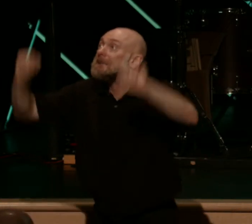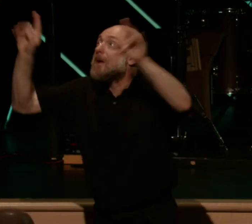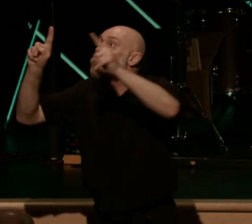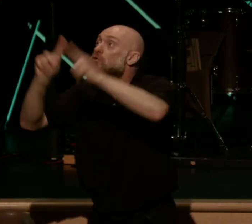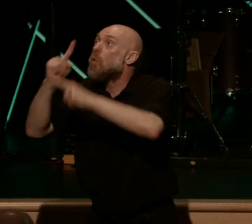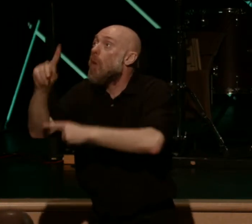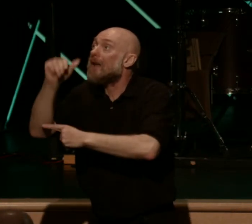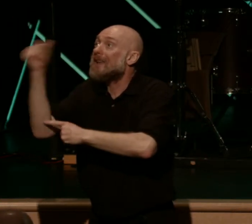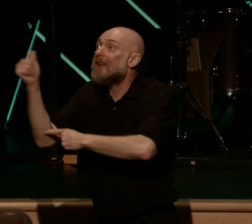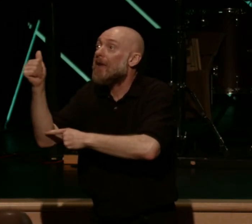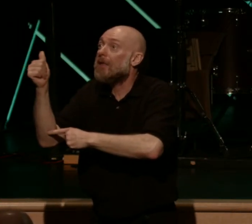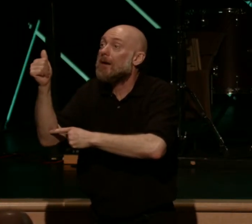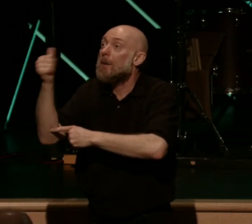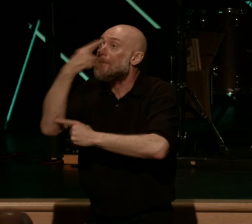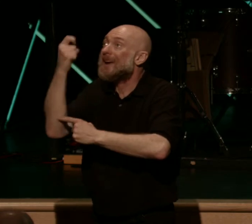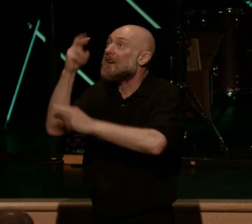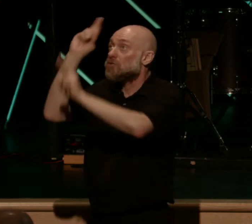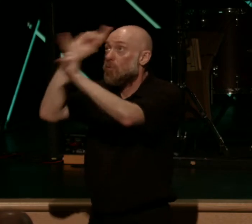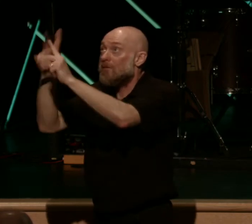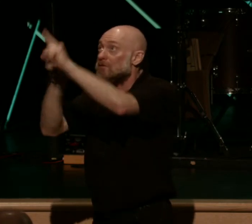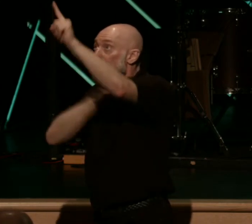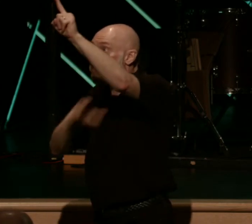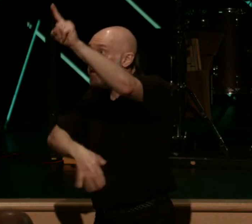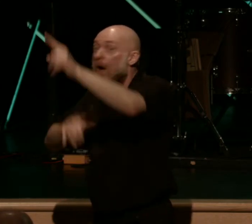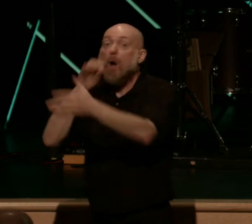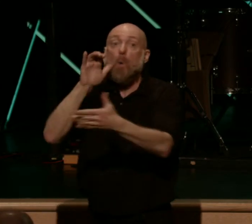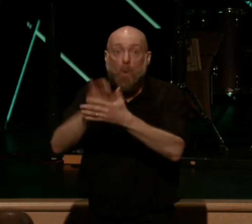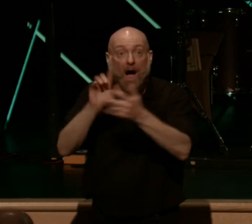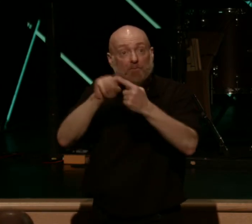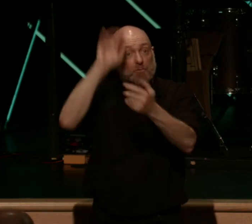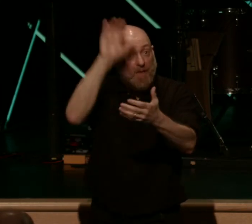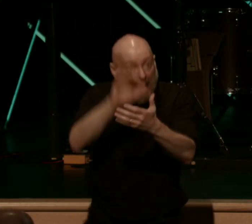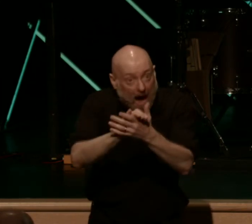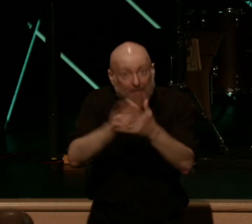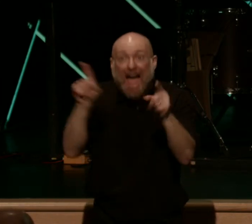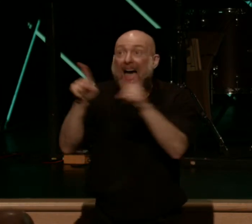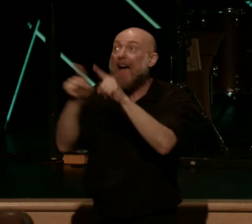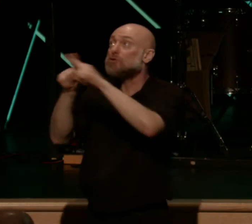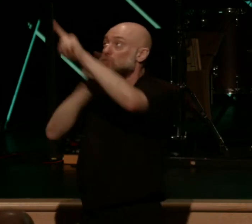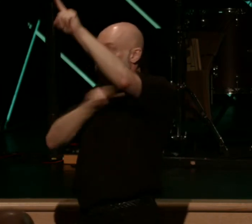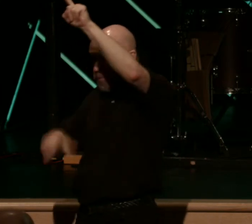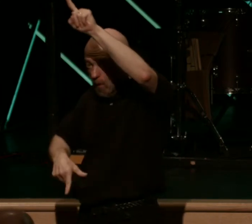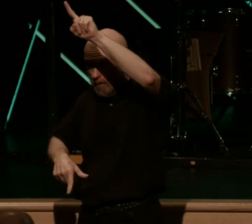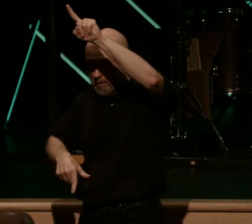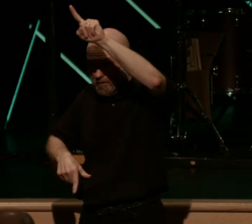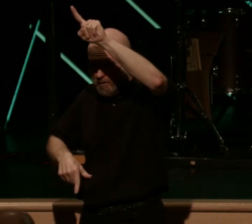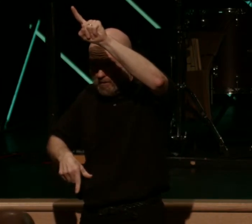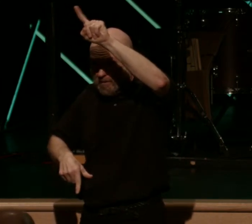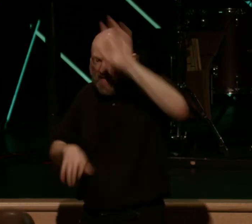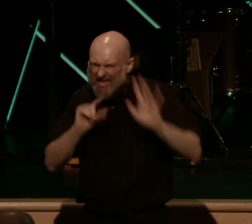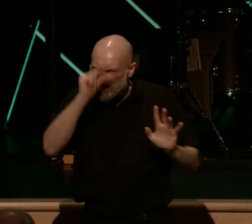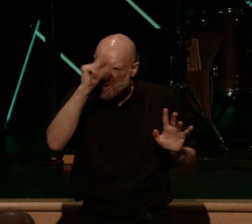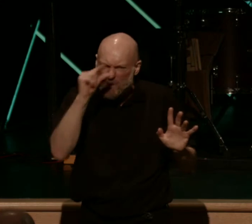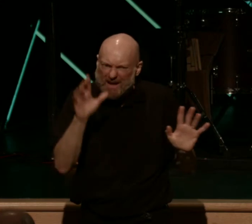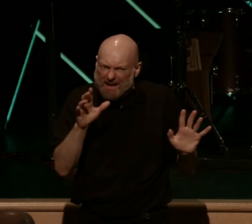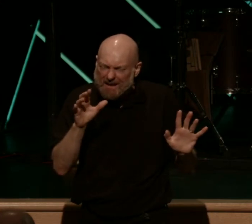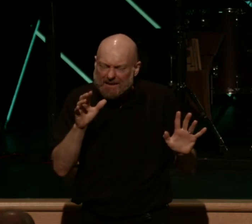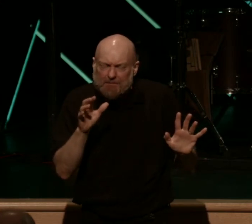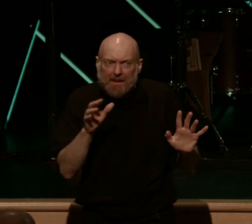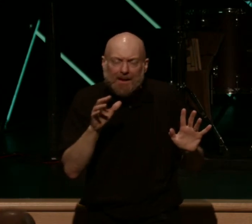another out of reverence for Christ, wives to their husbands as to the Lord. It reads like